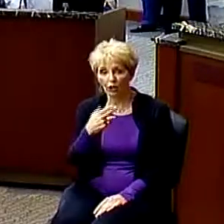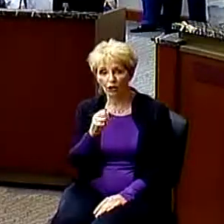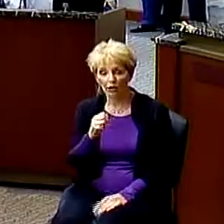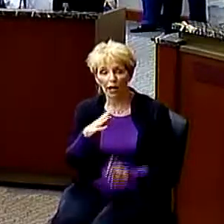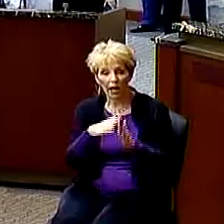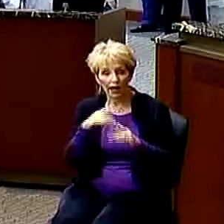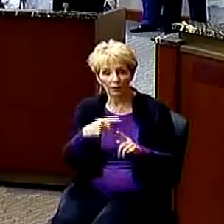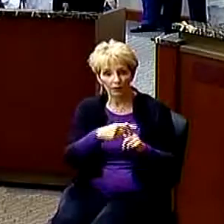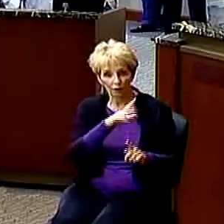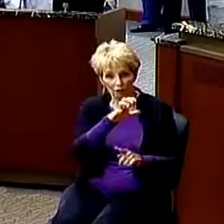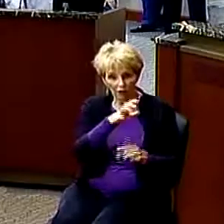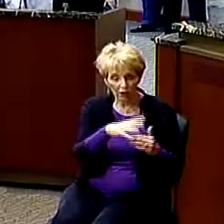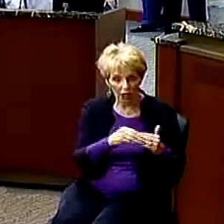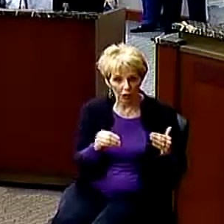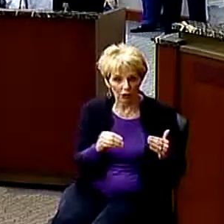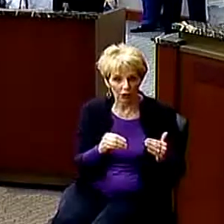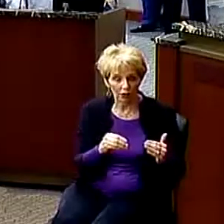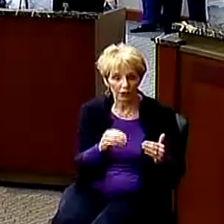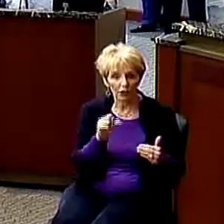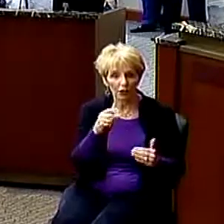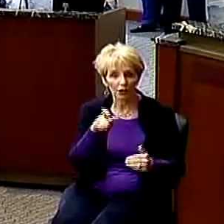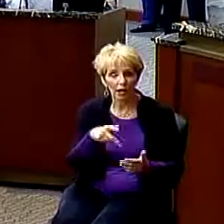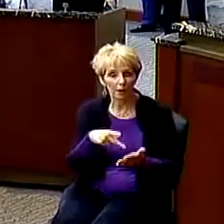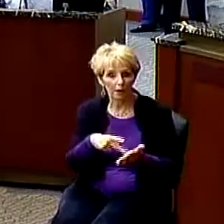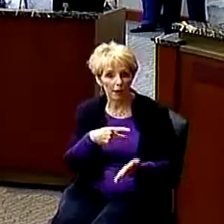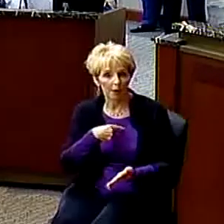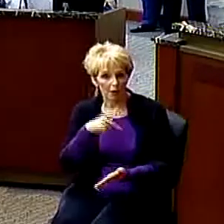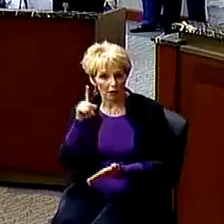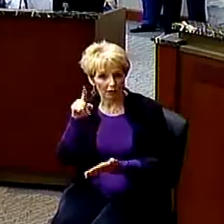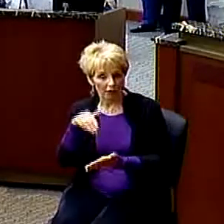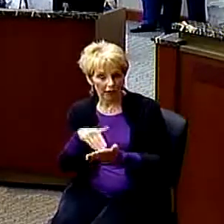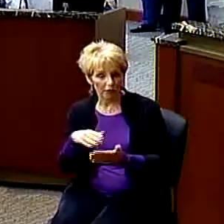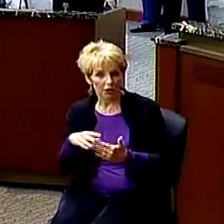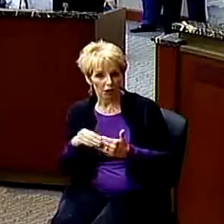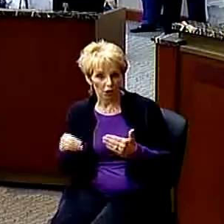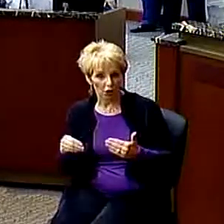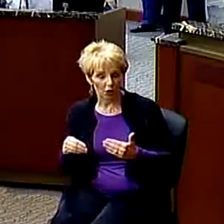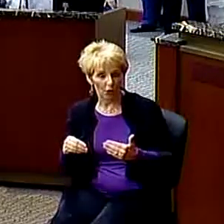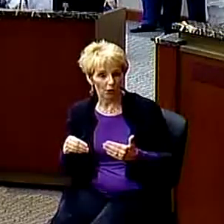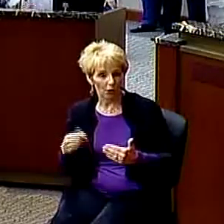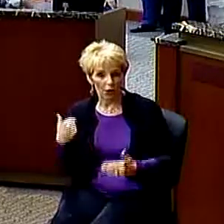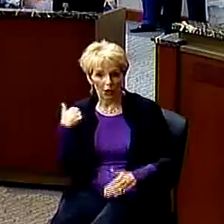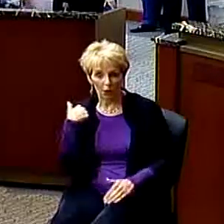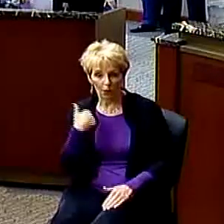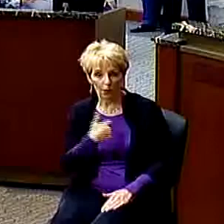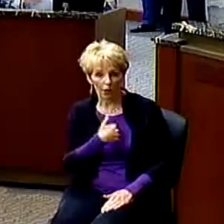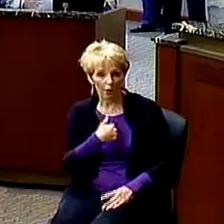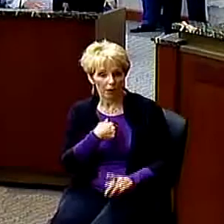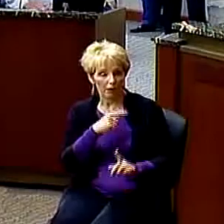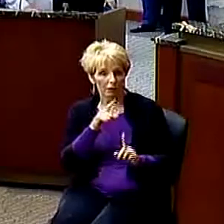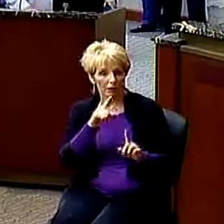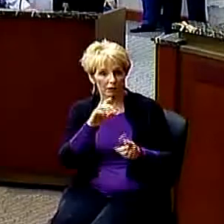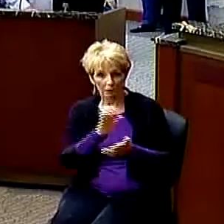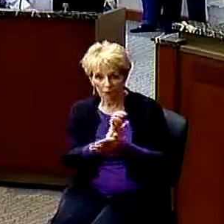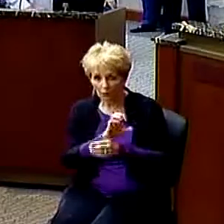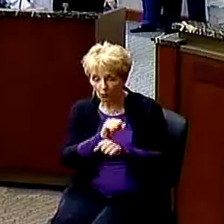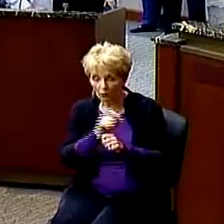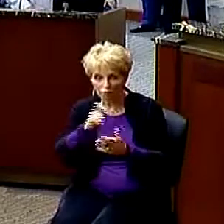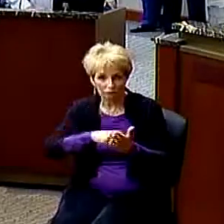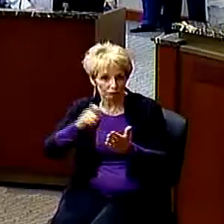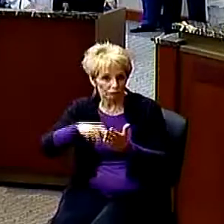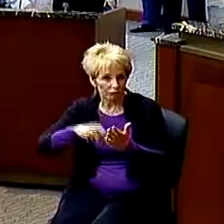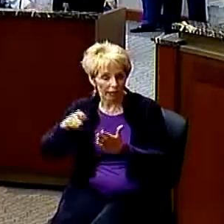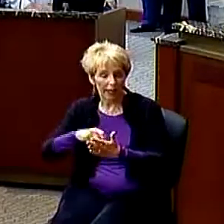house rented for $500, so she had to pay me $1,000. And we went through all the paperwork and